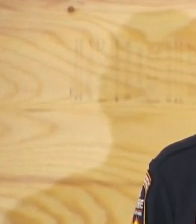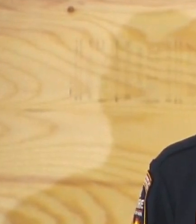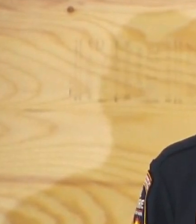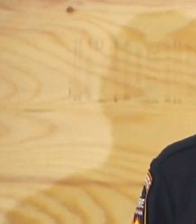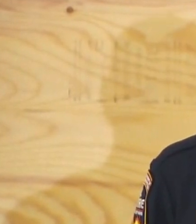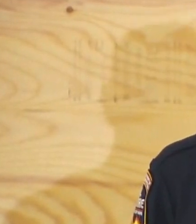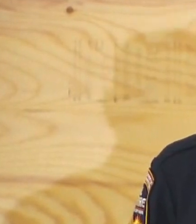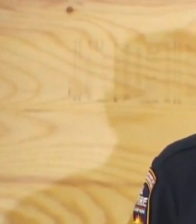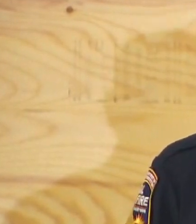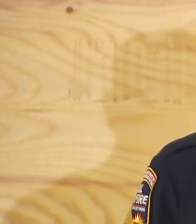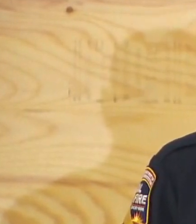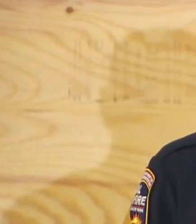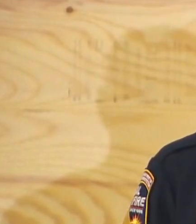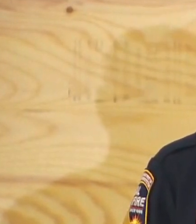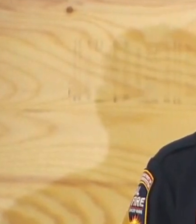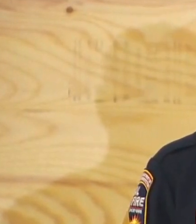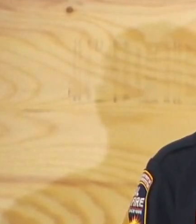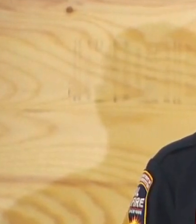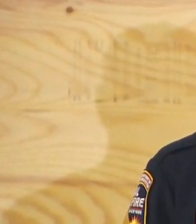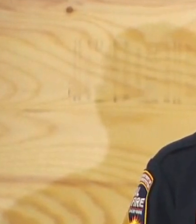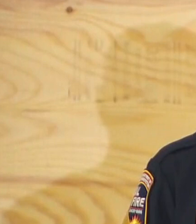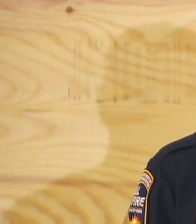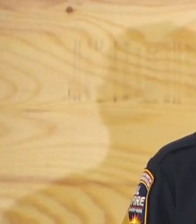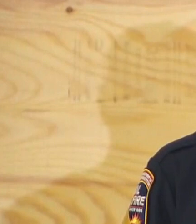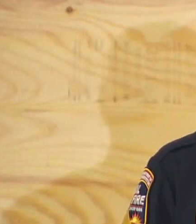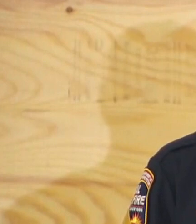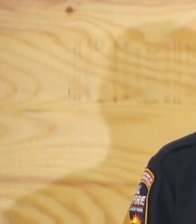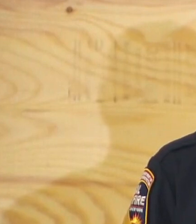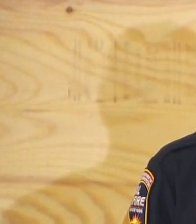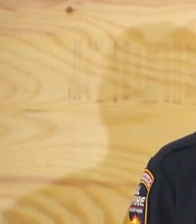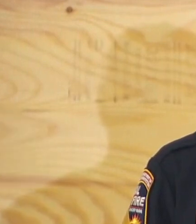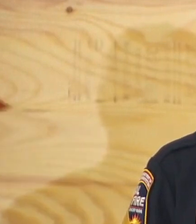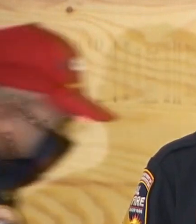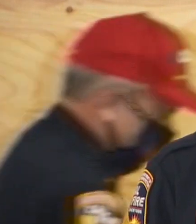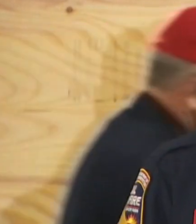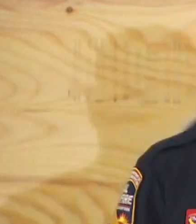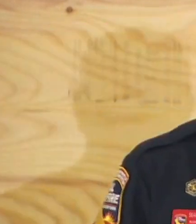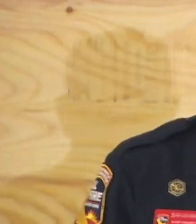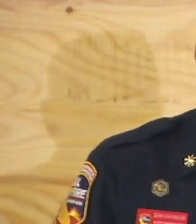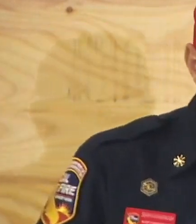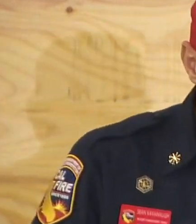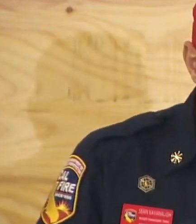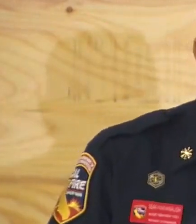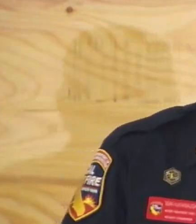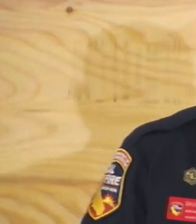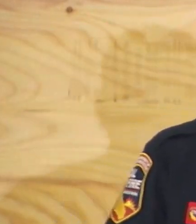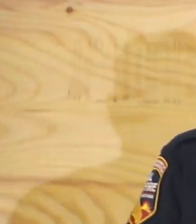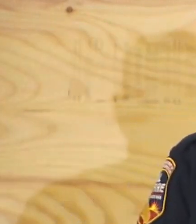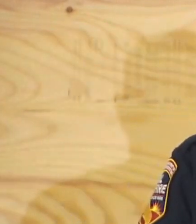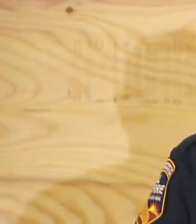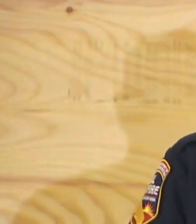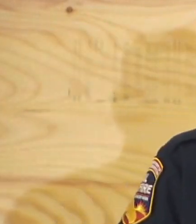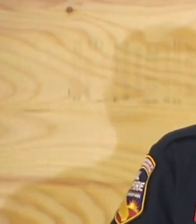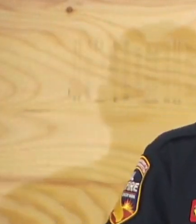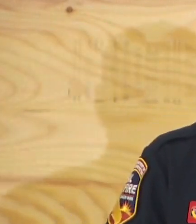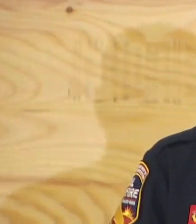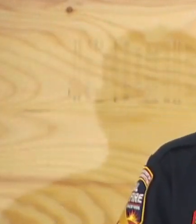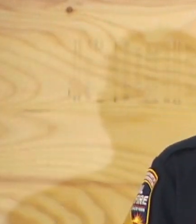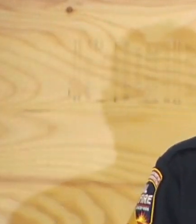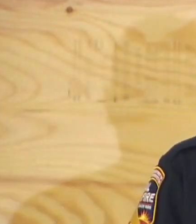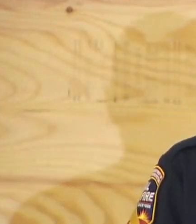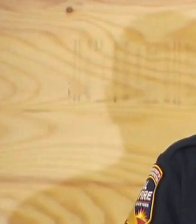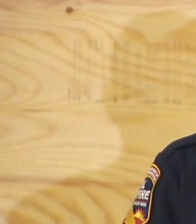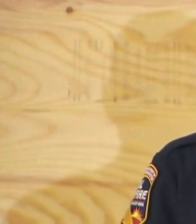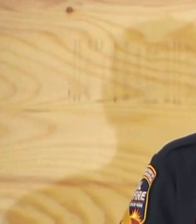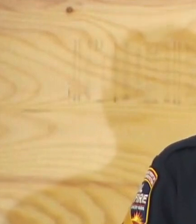now called the Hennessy fire. And the fires that merged again were the Gamble, the Green, the Etna, the Markley, the Spanish, the